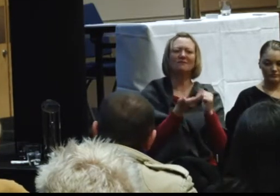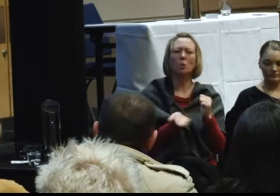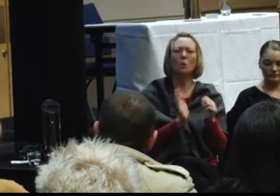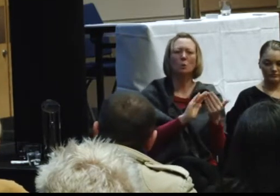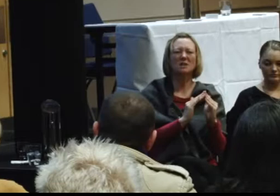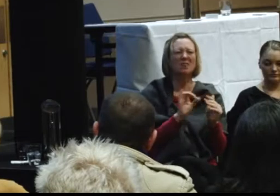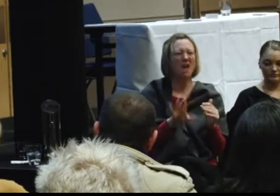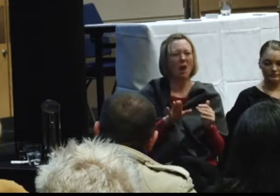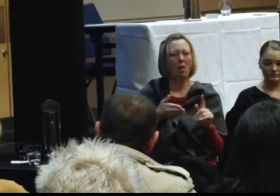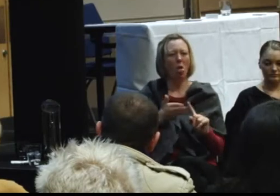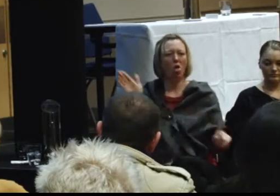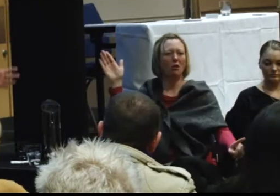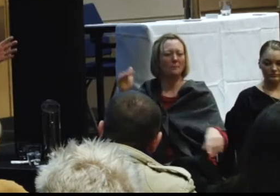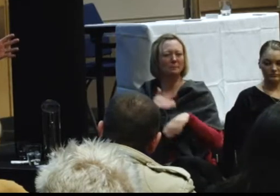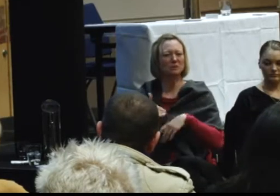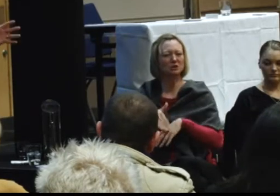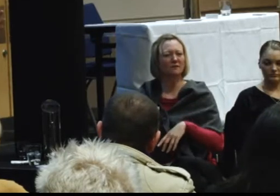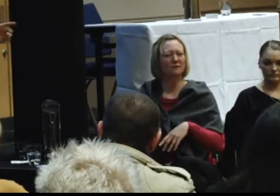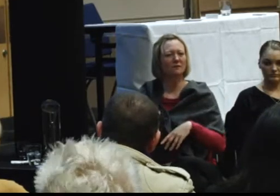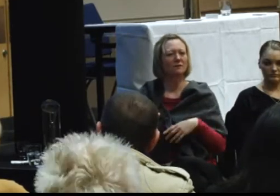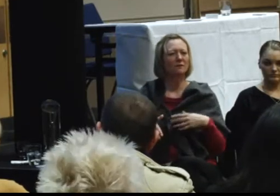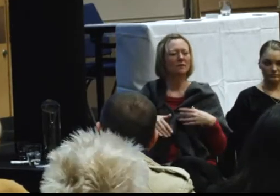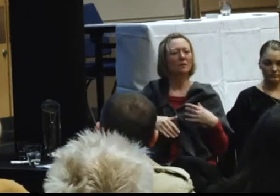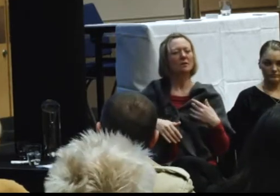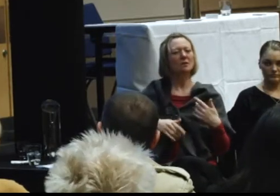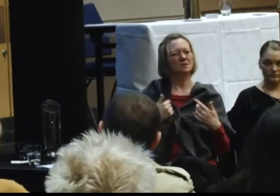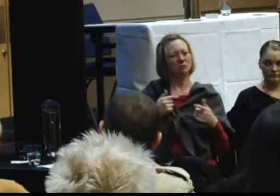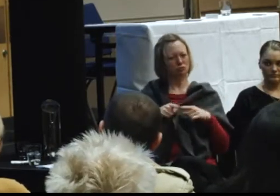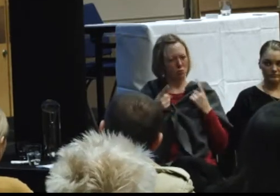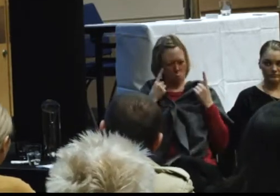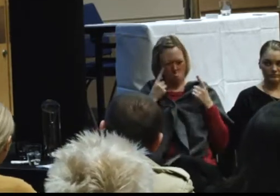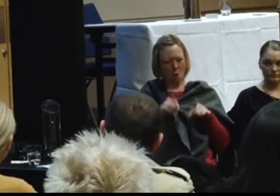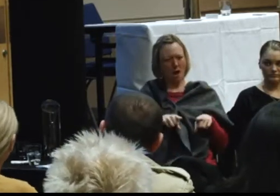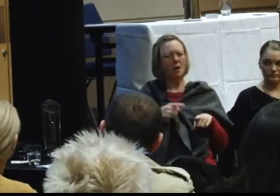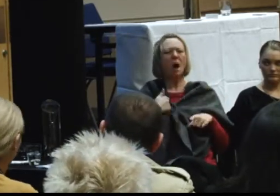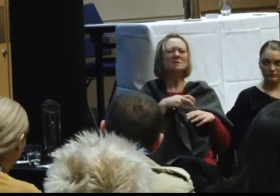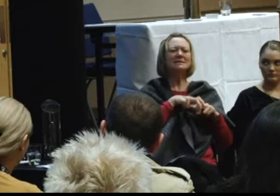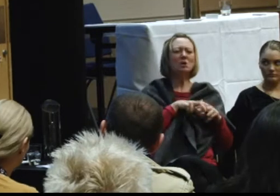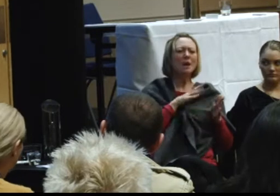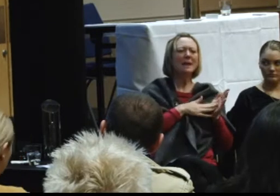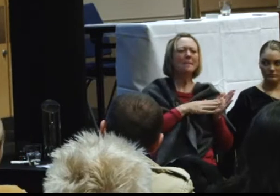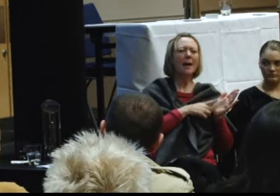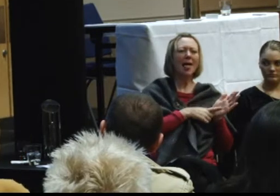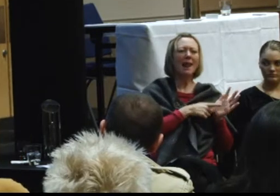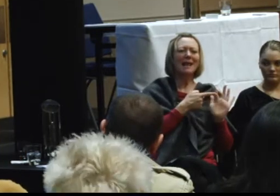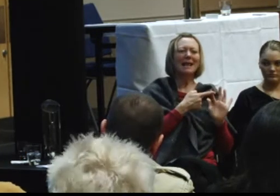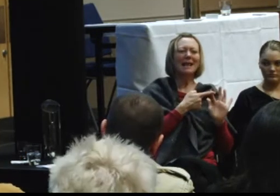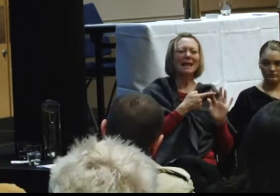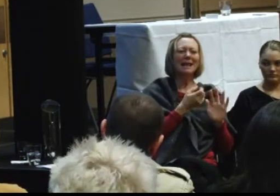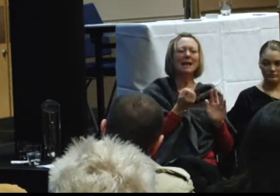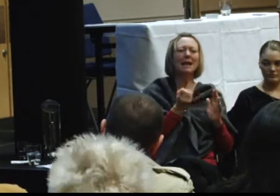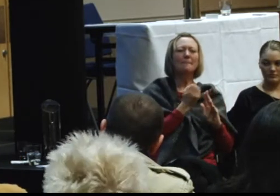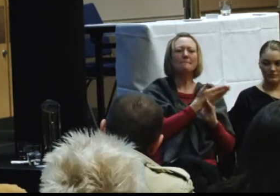instead. What I've been trying to work out is I've actually been sitting in on the MLE mailing list that many of you are probably on,